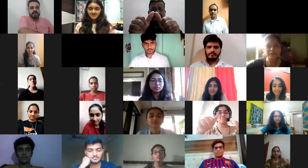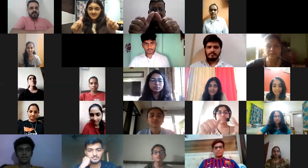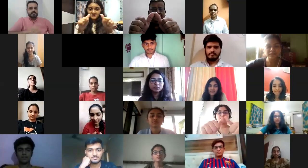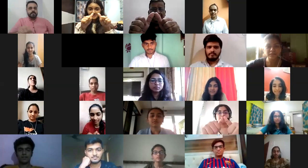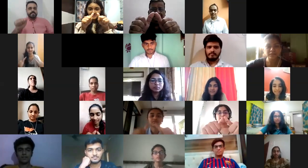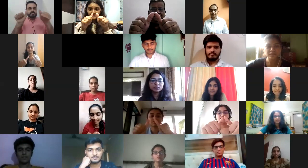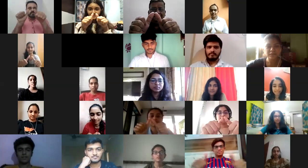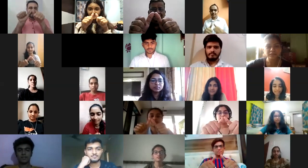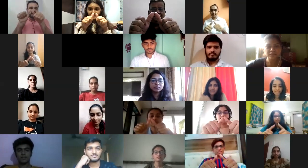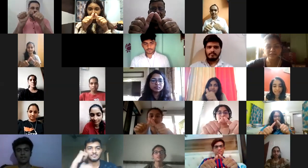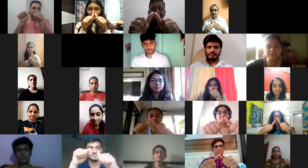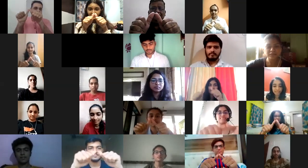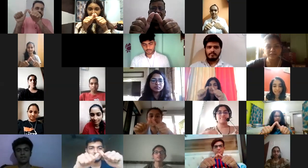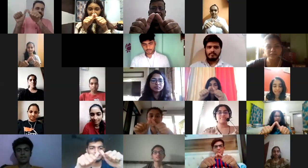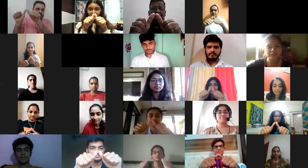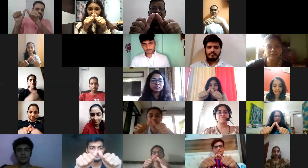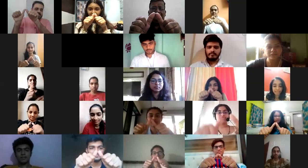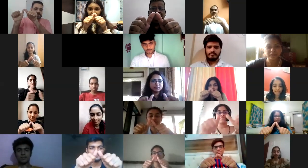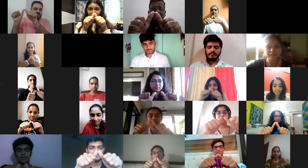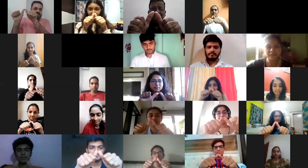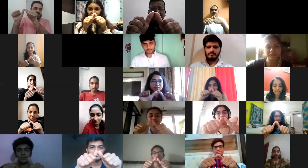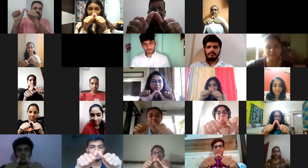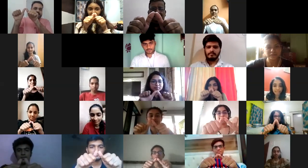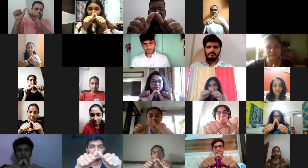A. This is A in Indian Sign Language, A.